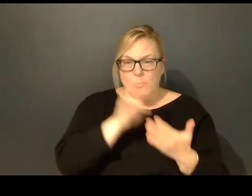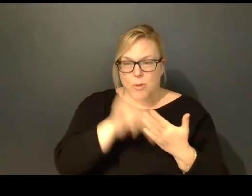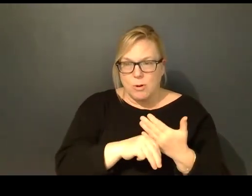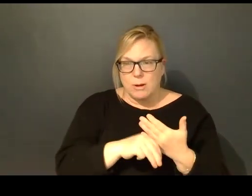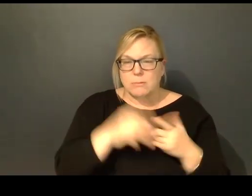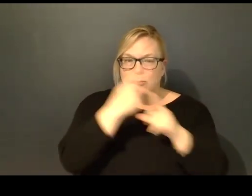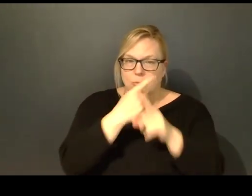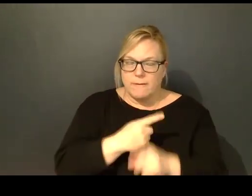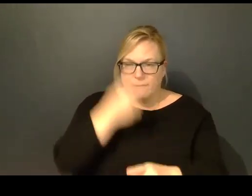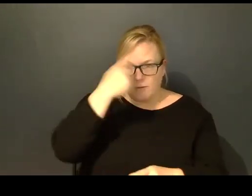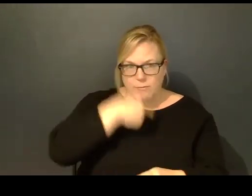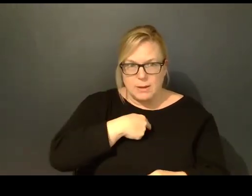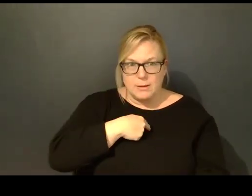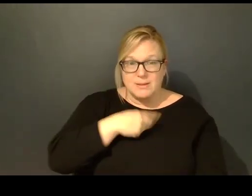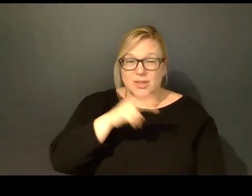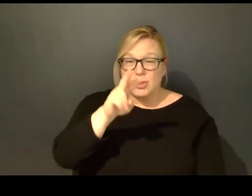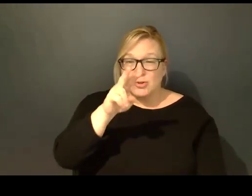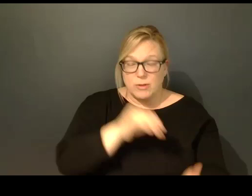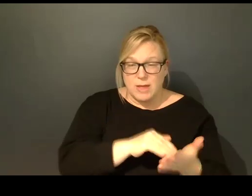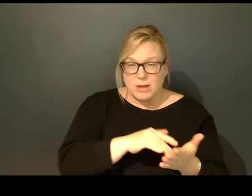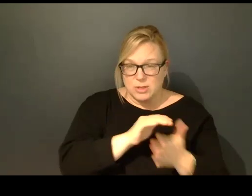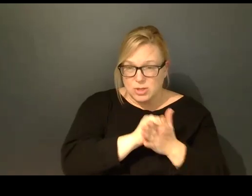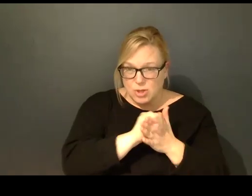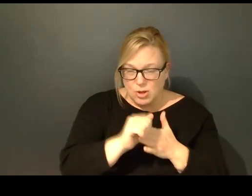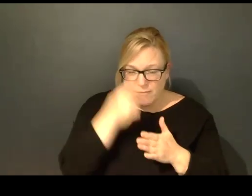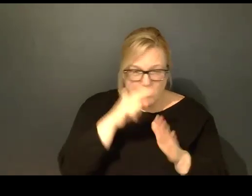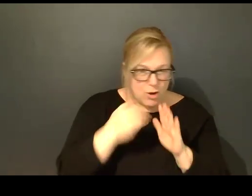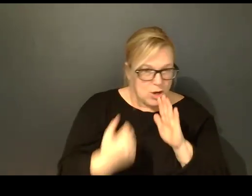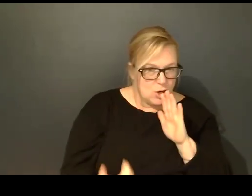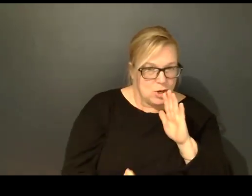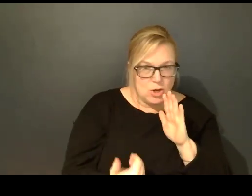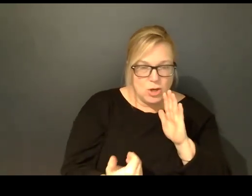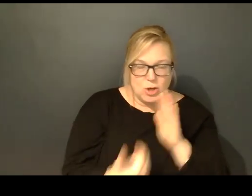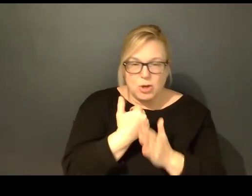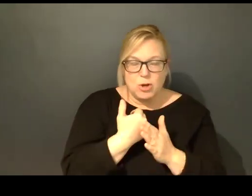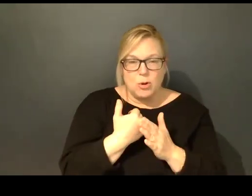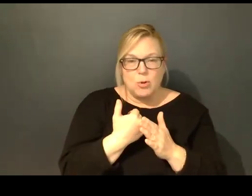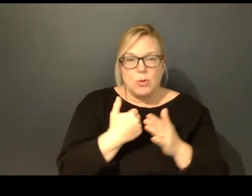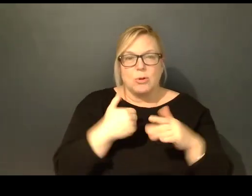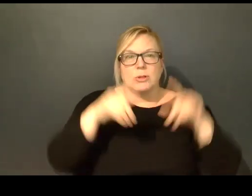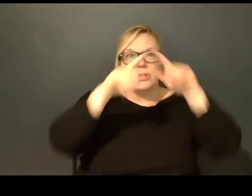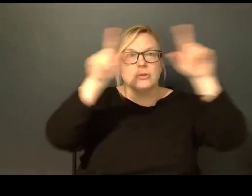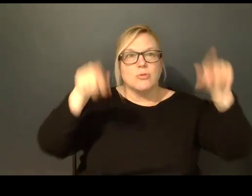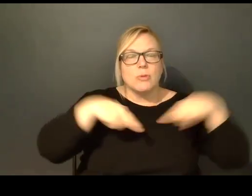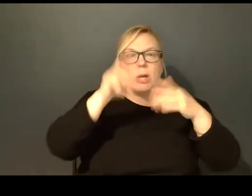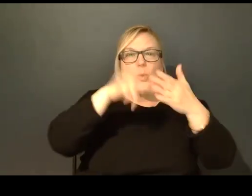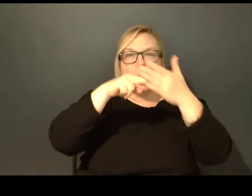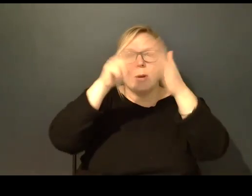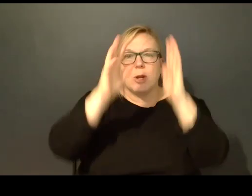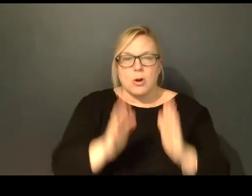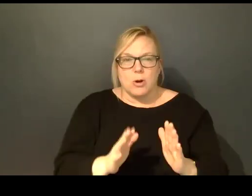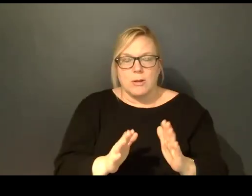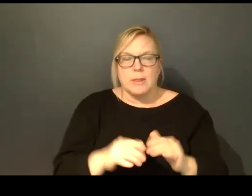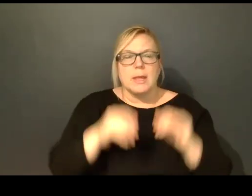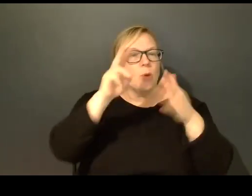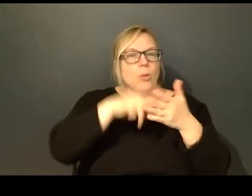about $2,000. Yeah. For a brand new screen reader program, which can read Excel and